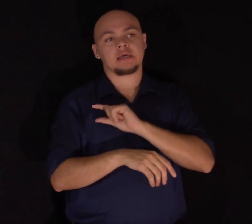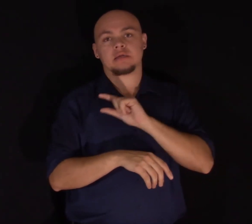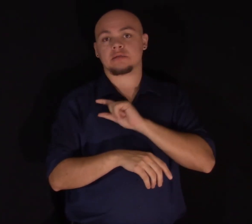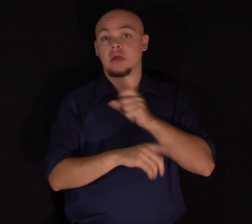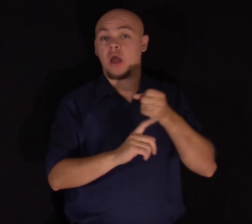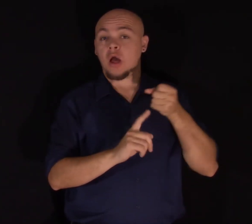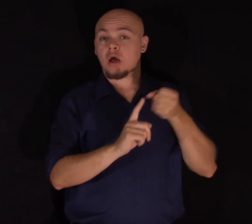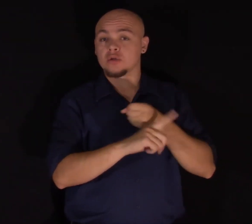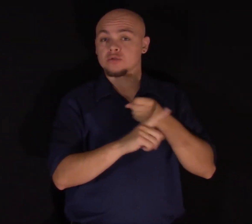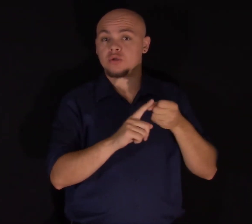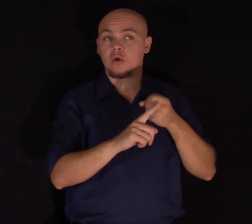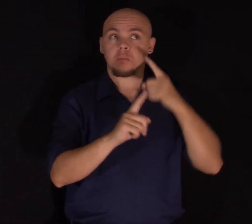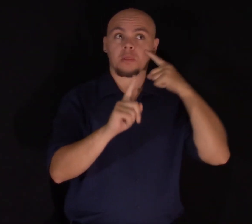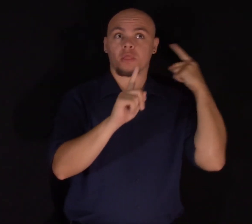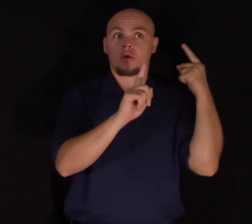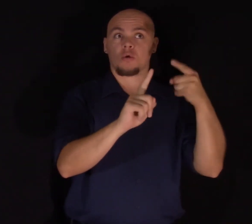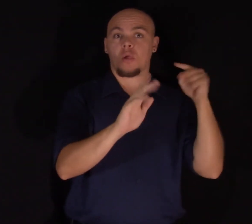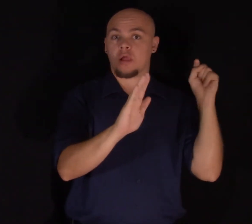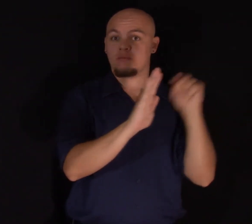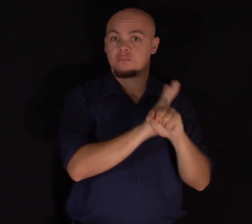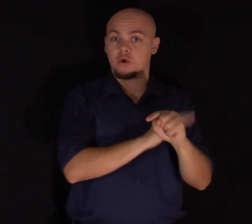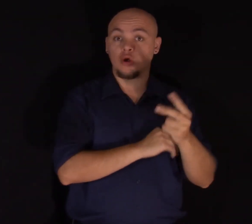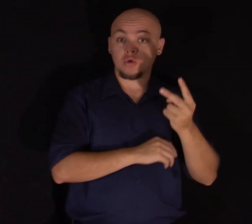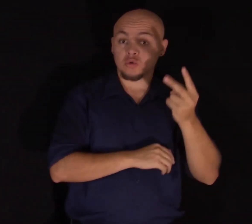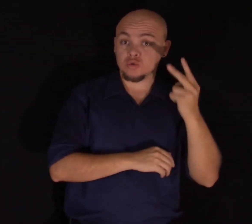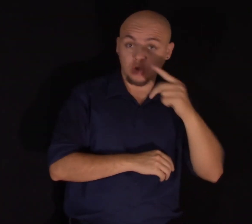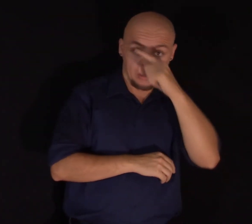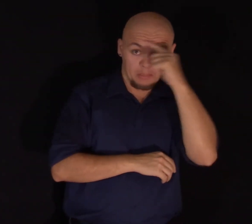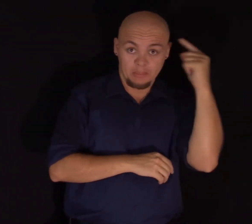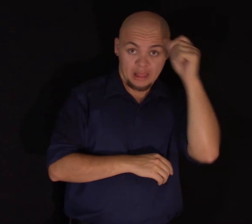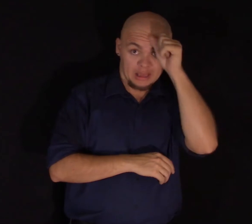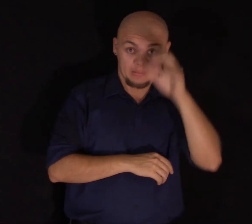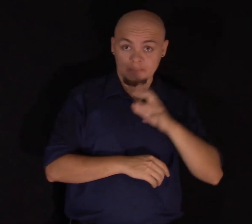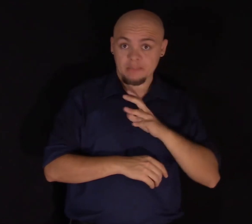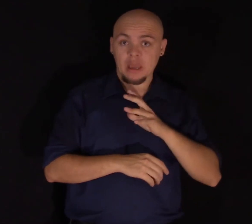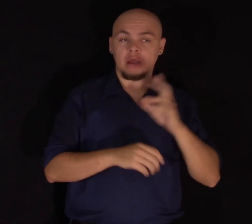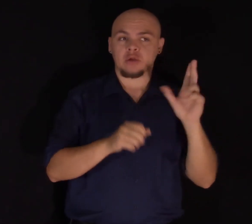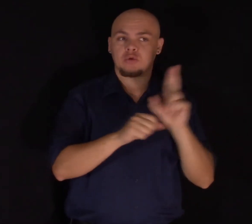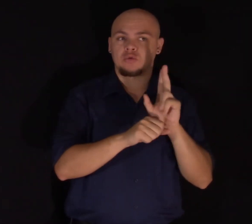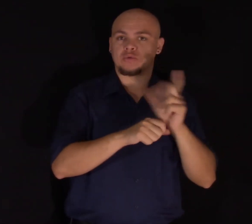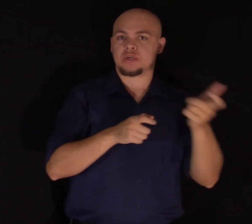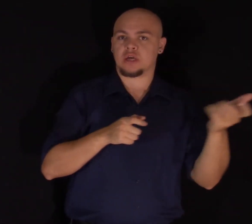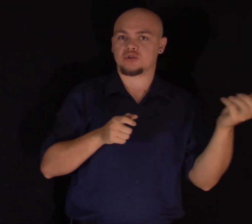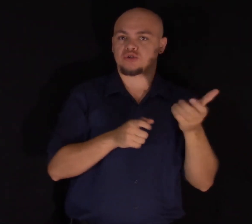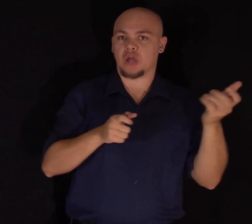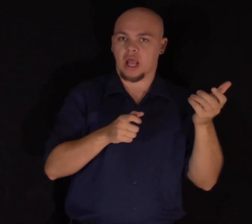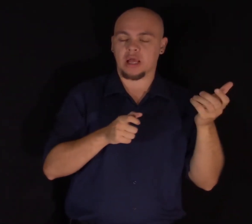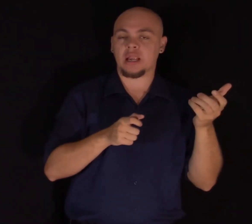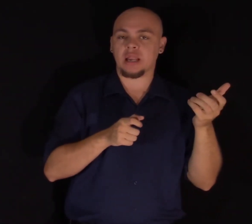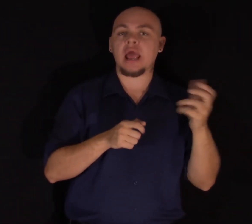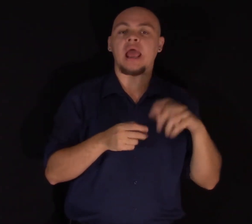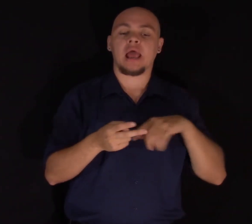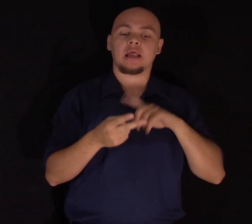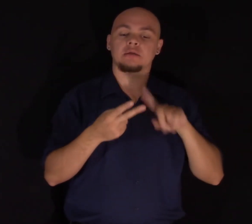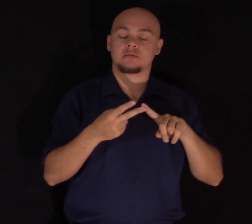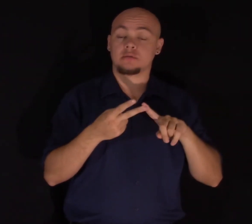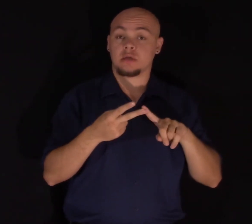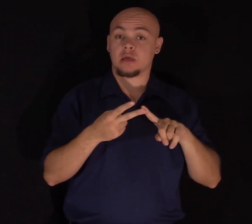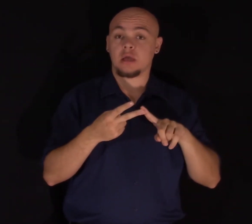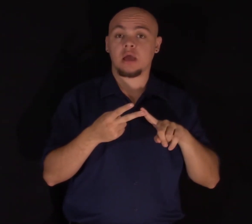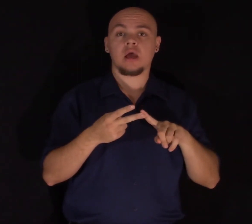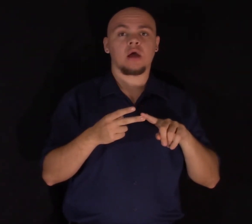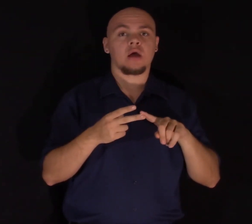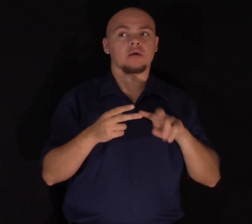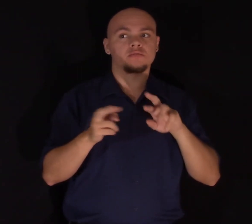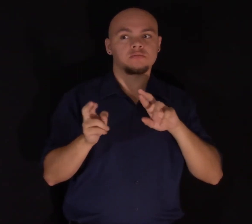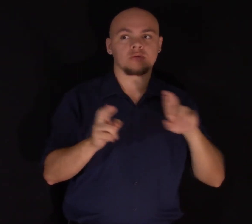intent to murder 2 black men with a shotgun, and another sentence conspiring to bomb